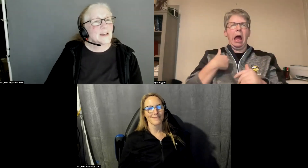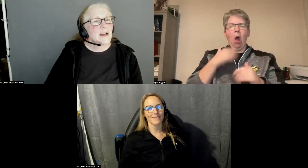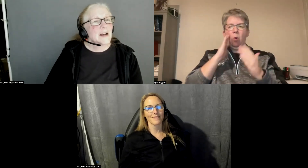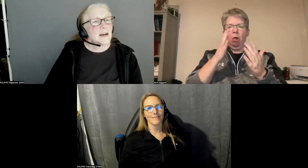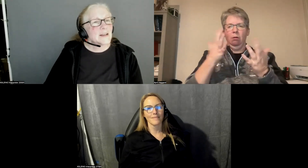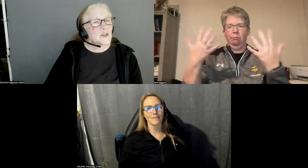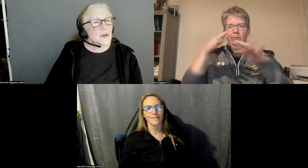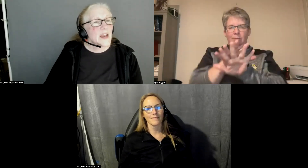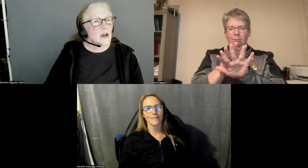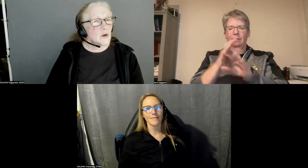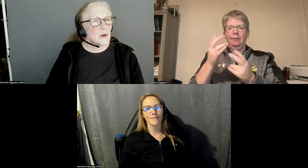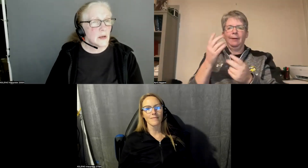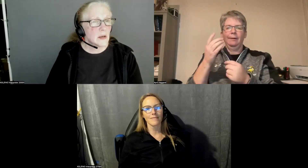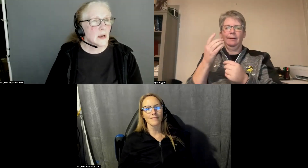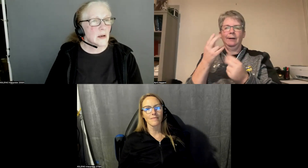distracted. So now,